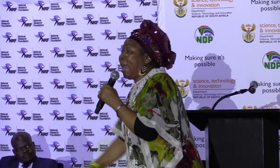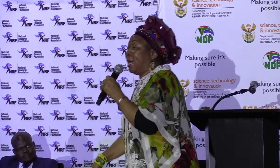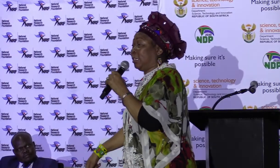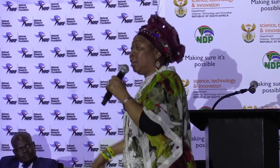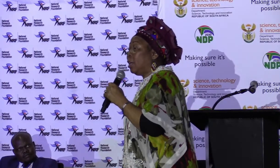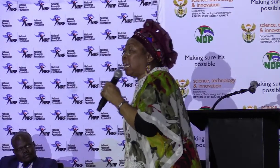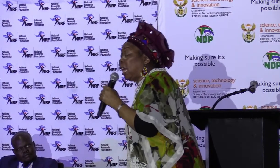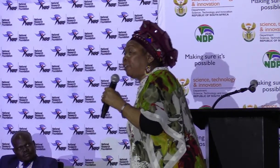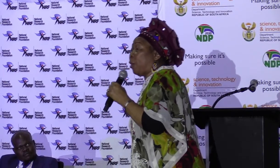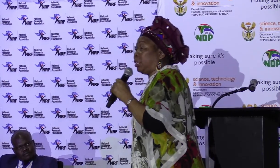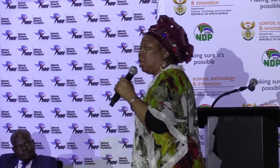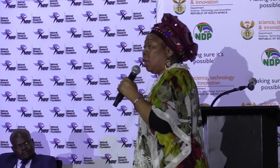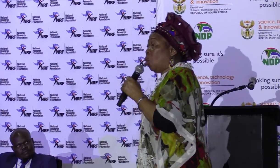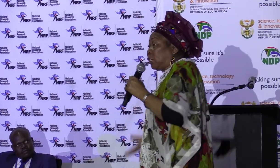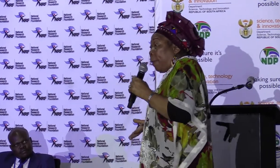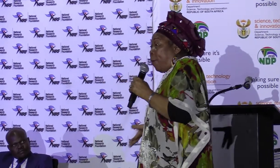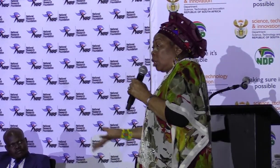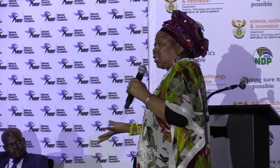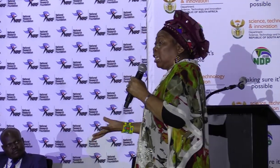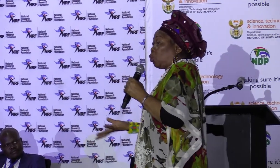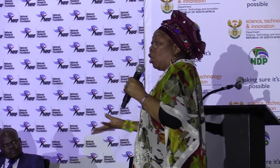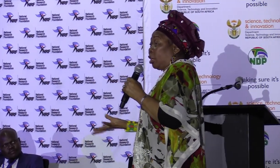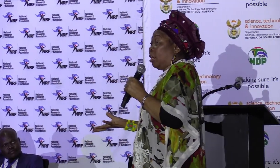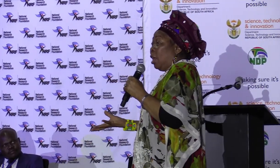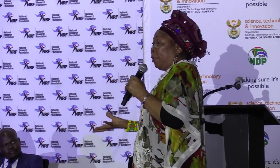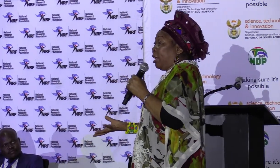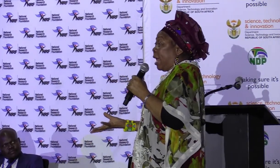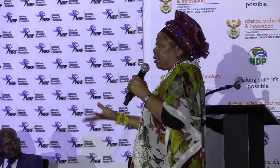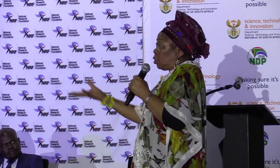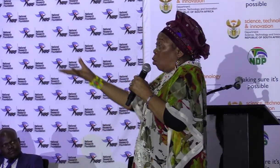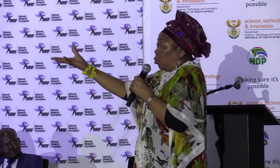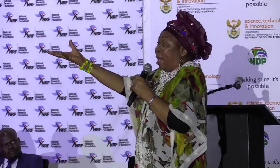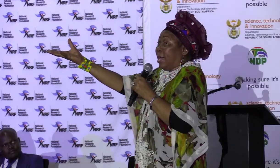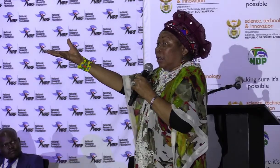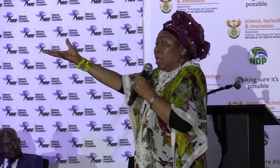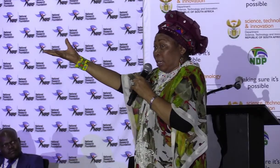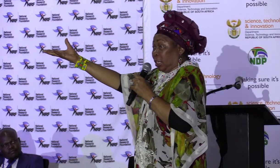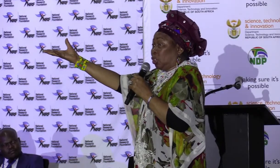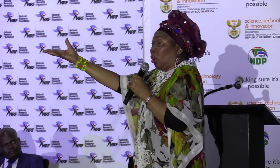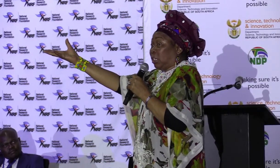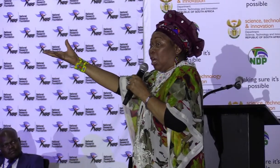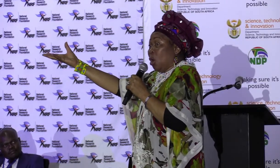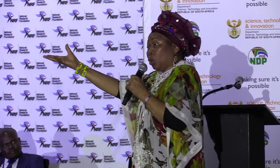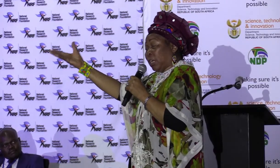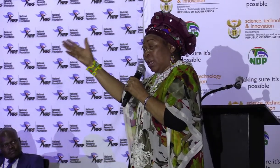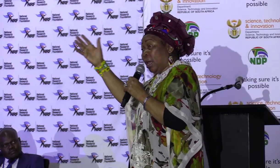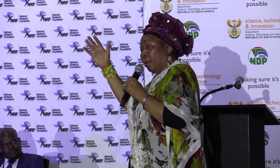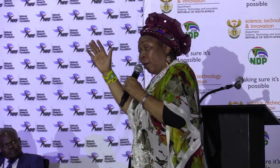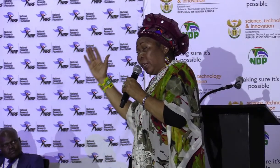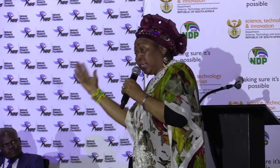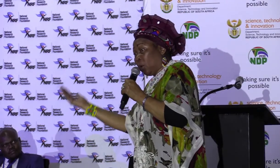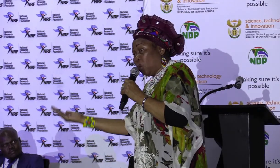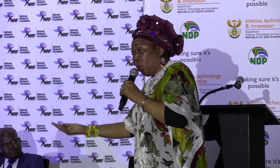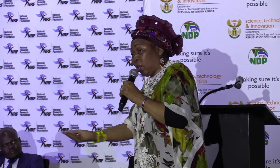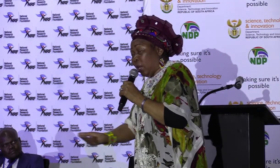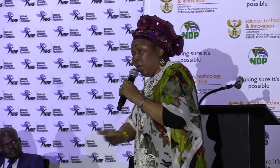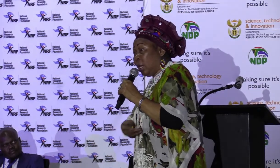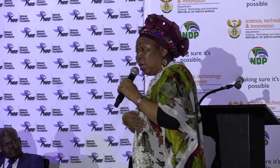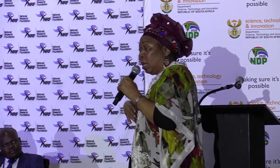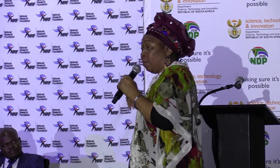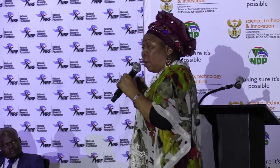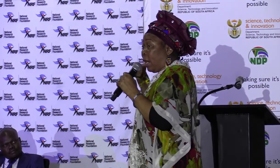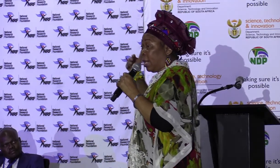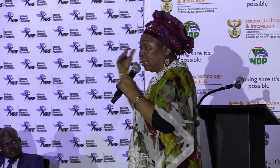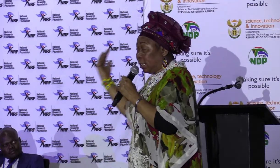be inspired. Let everybody who supports this work be like that old man and his daughter who say, "Makwenze